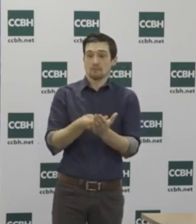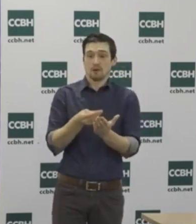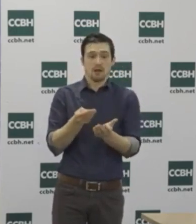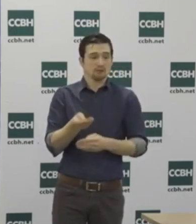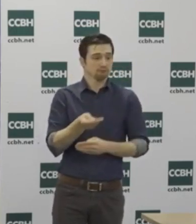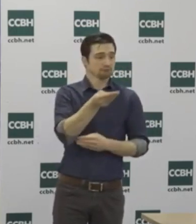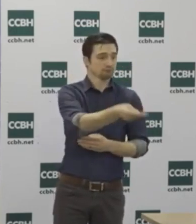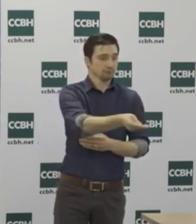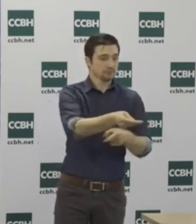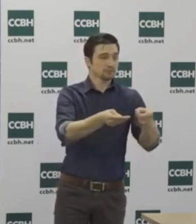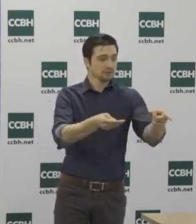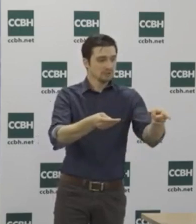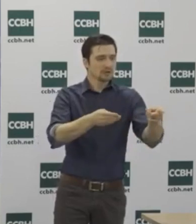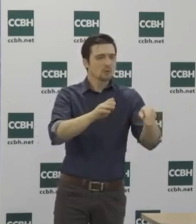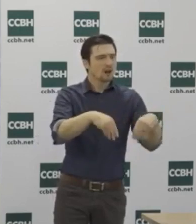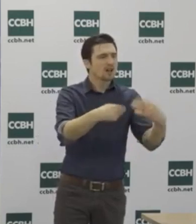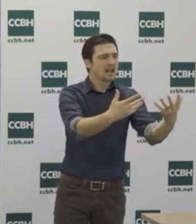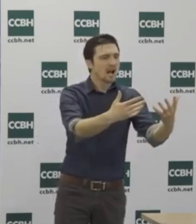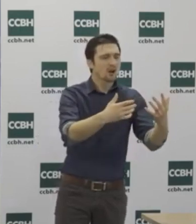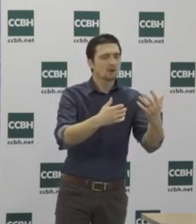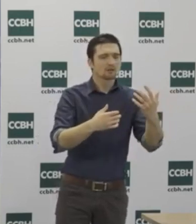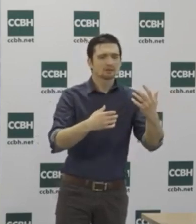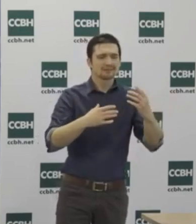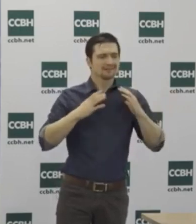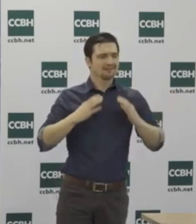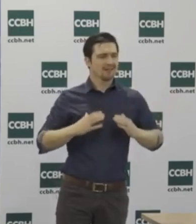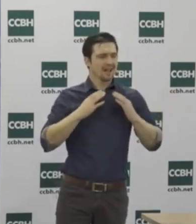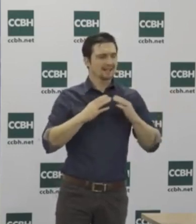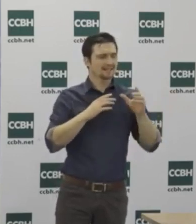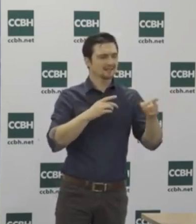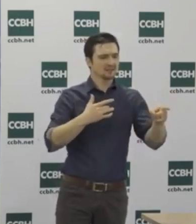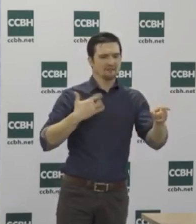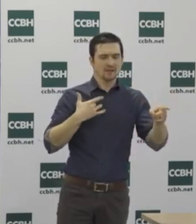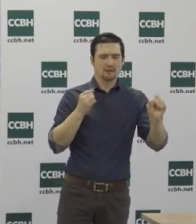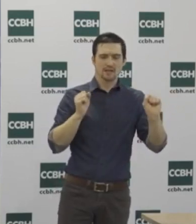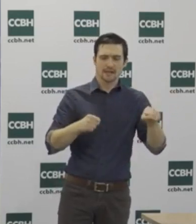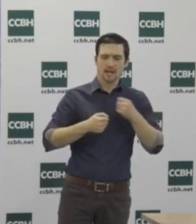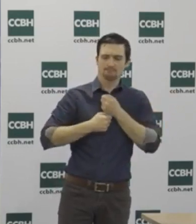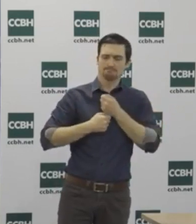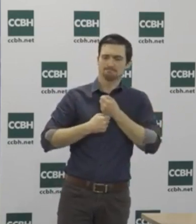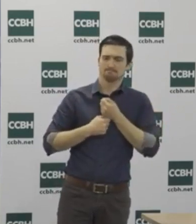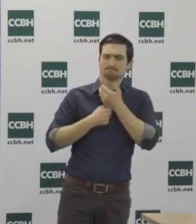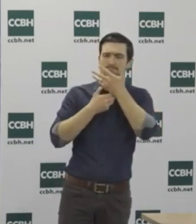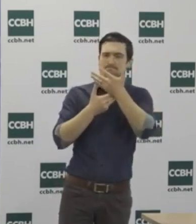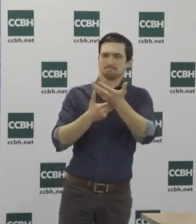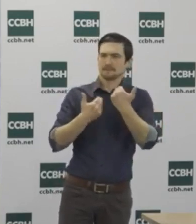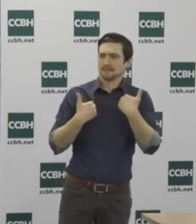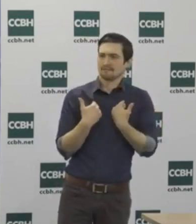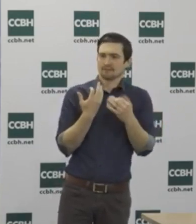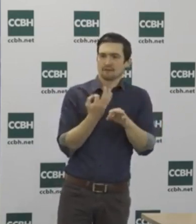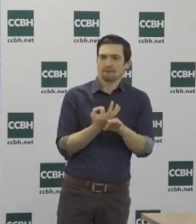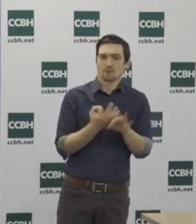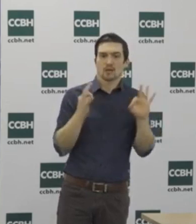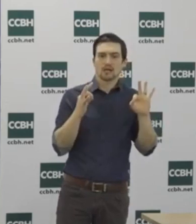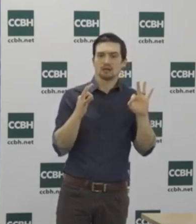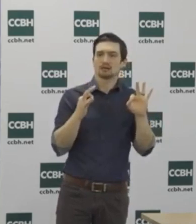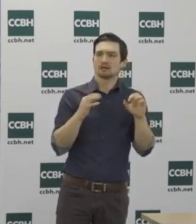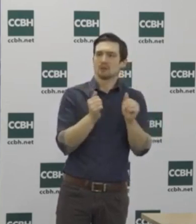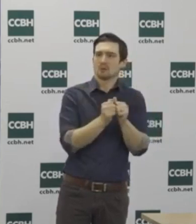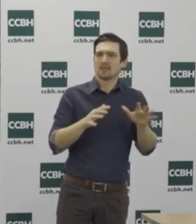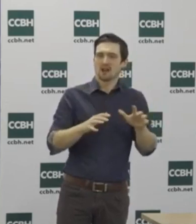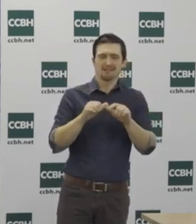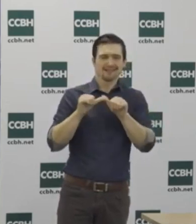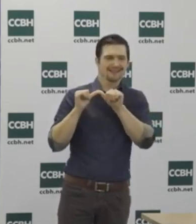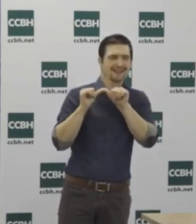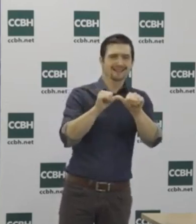clients rediscover their voice and their autonomy and be able to live freely without the constant consequence of